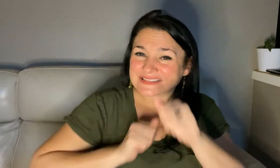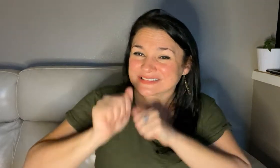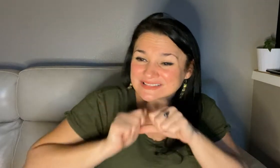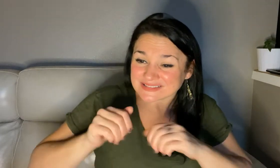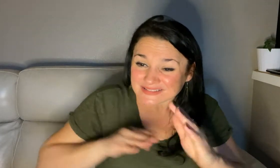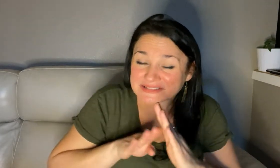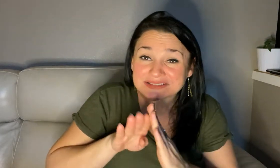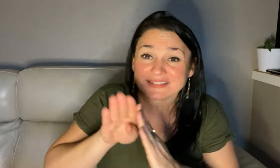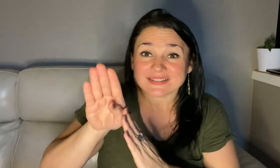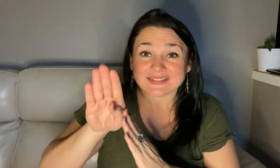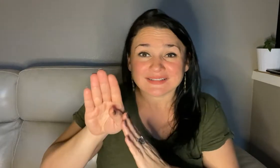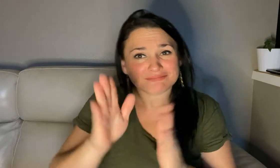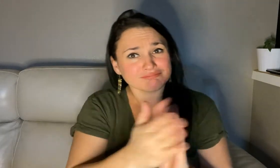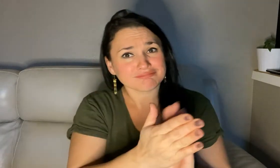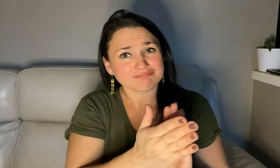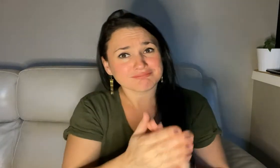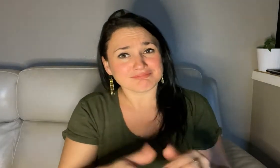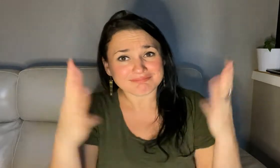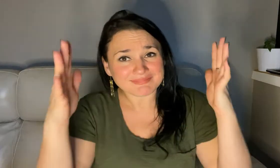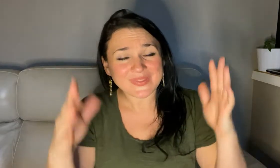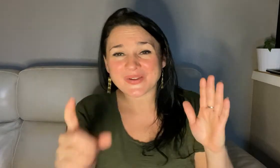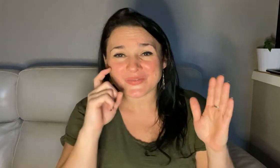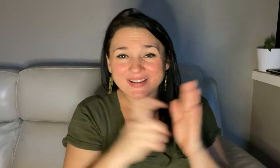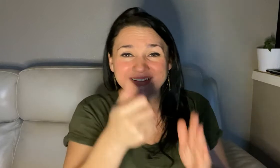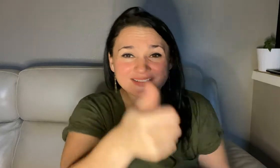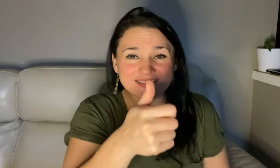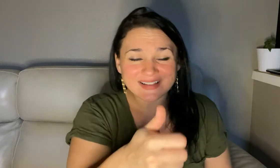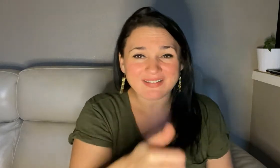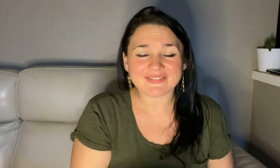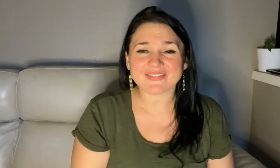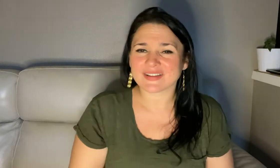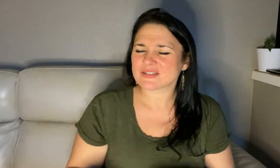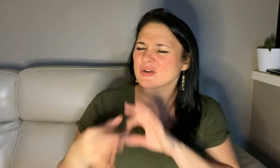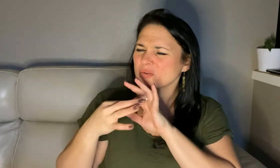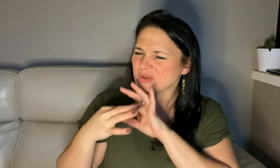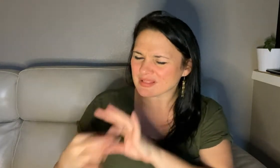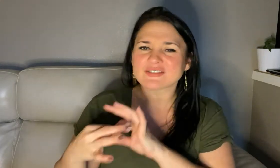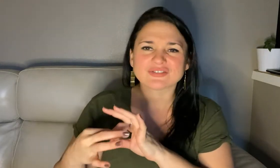is here. You have worked so hard. We survived. So good for you. Recognize yourself.